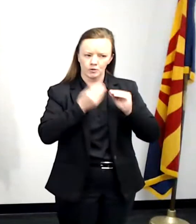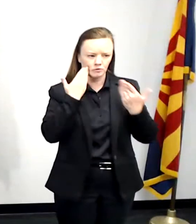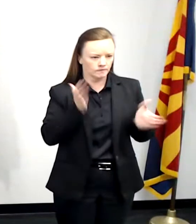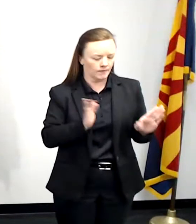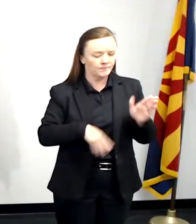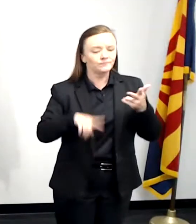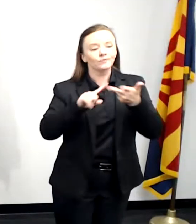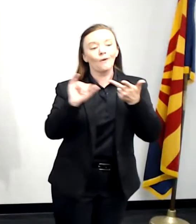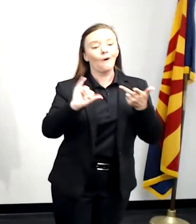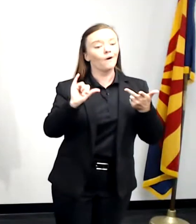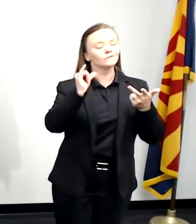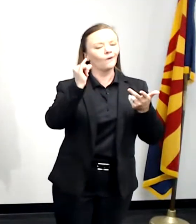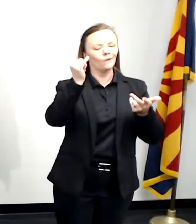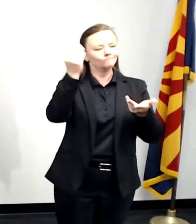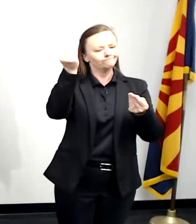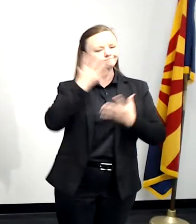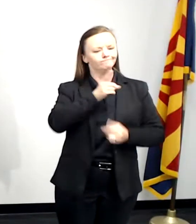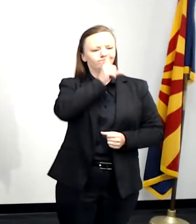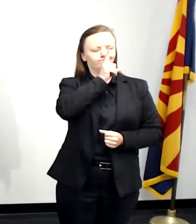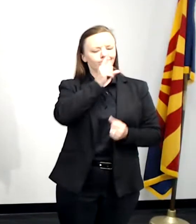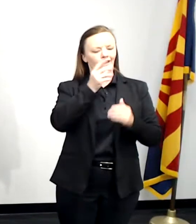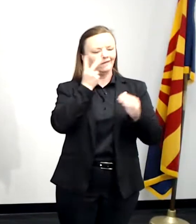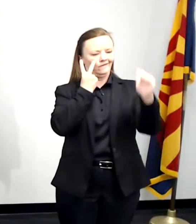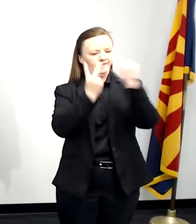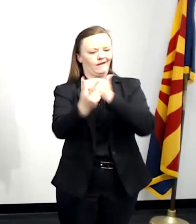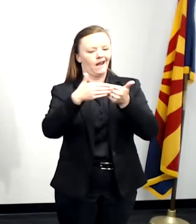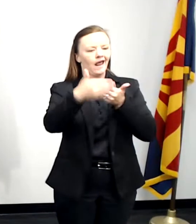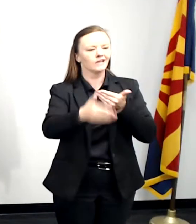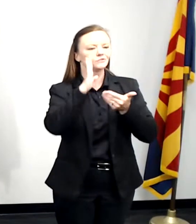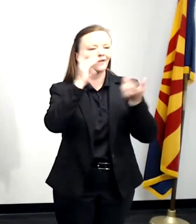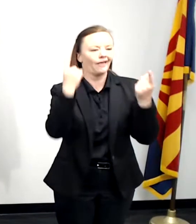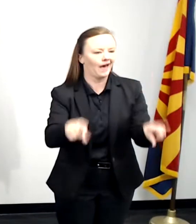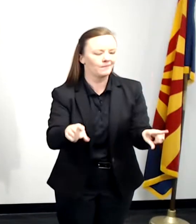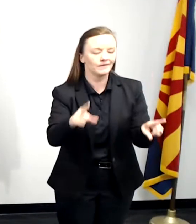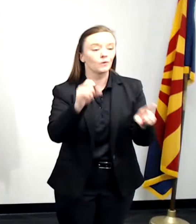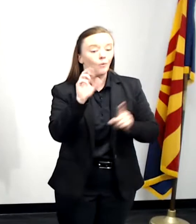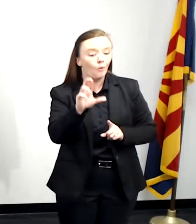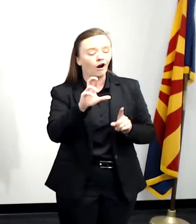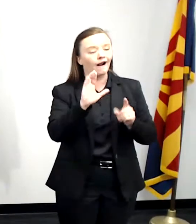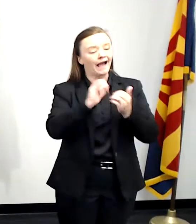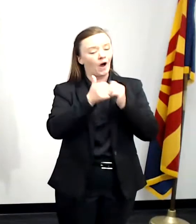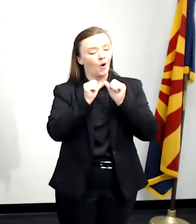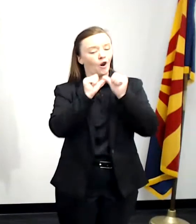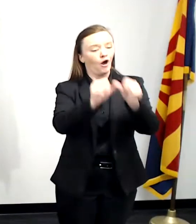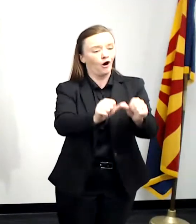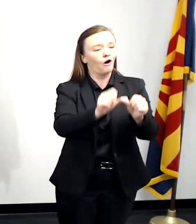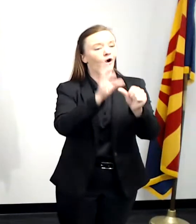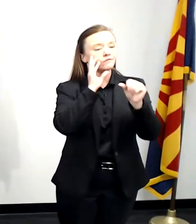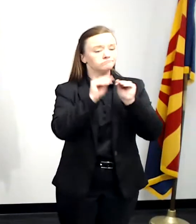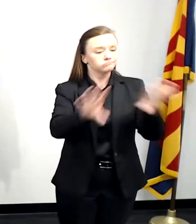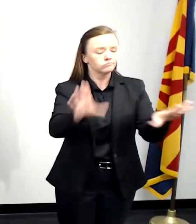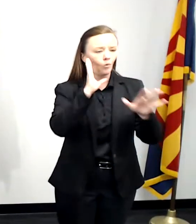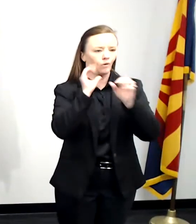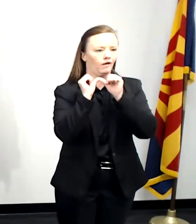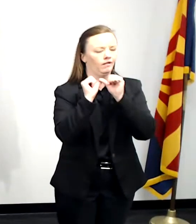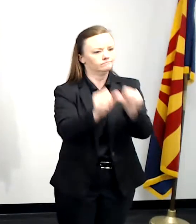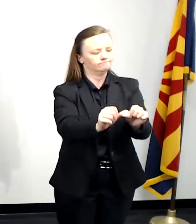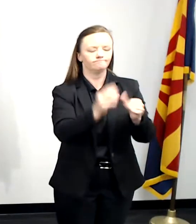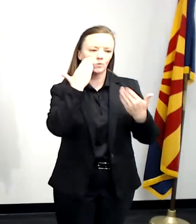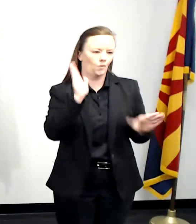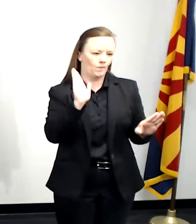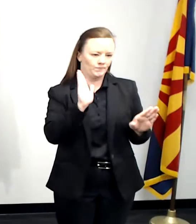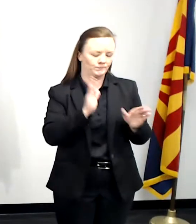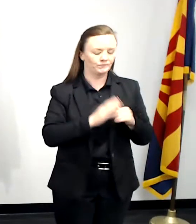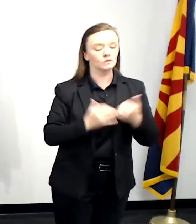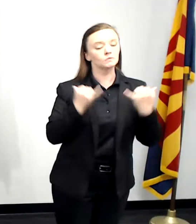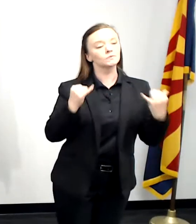will last. So what we're going to look at today is a hospitalization Epi Curve. And this is one way that